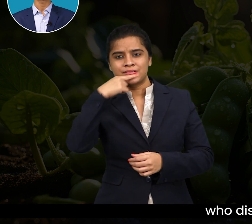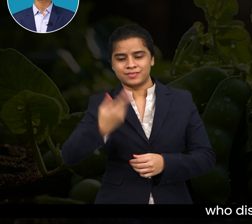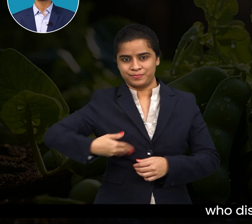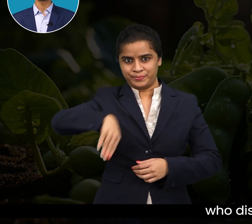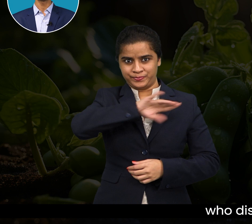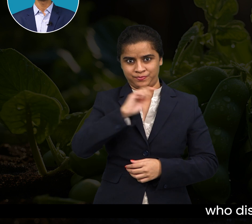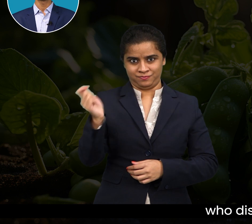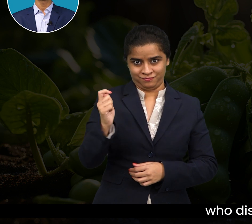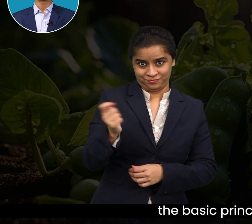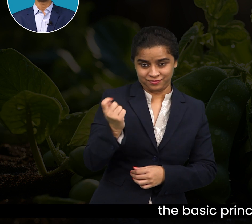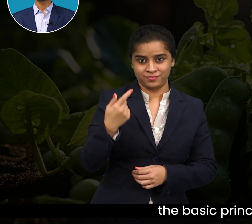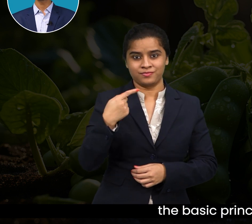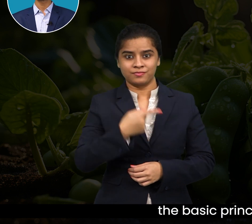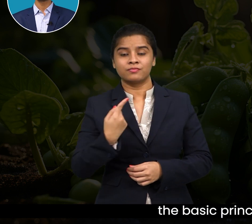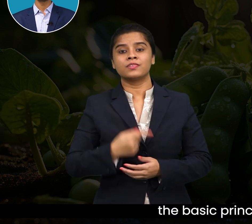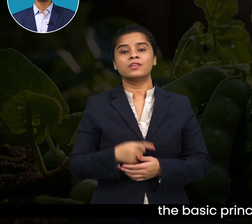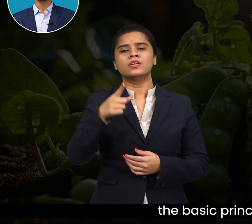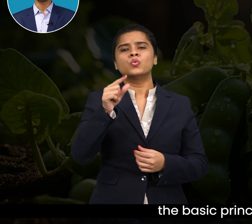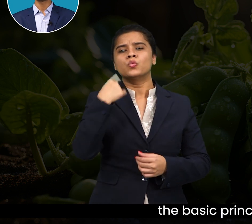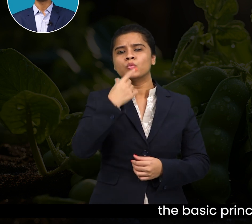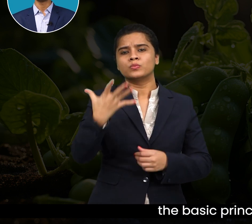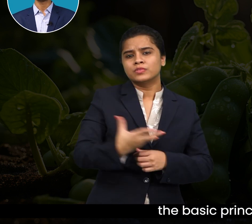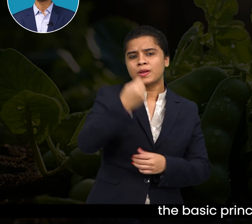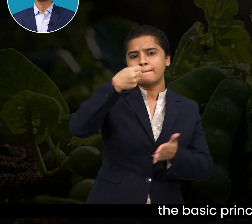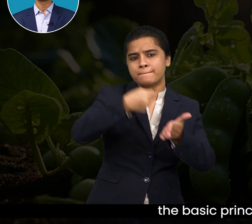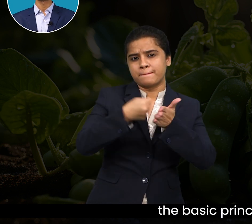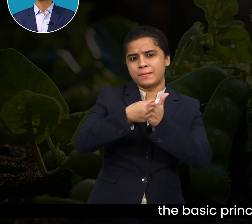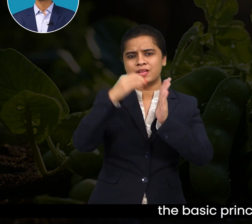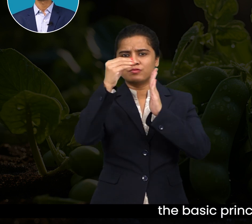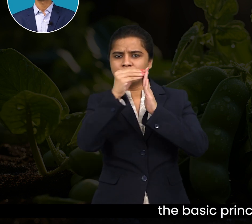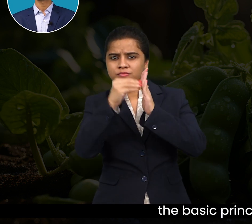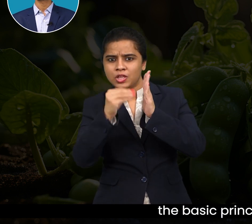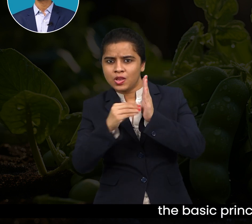who discovered the basic principles of heredity.